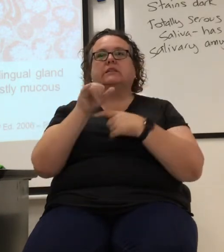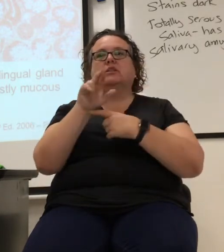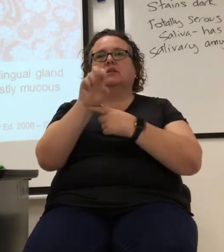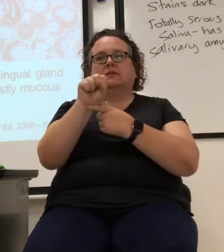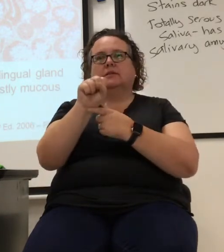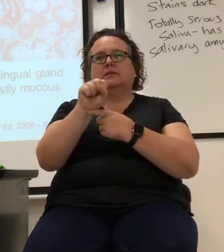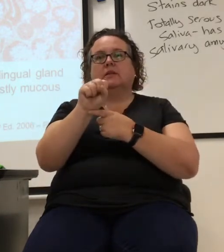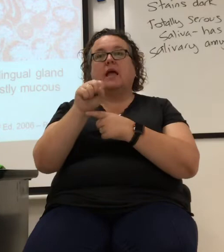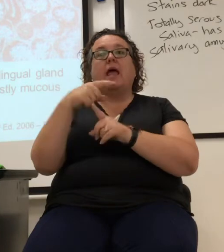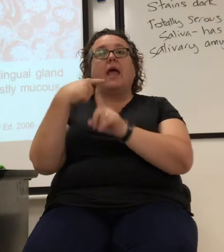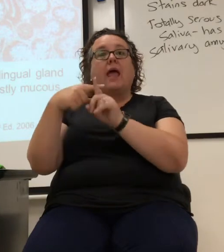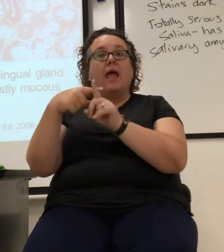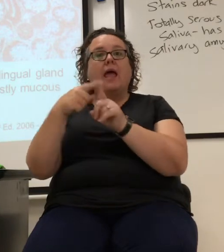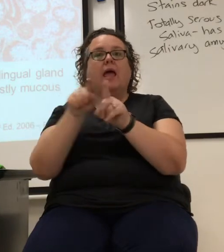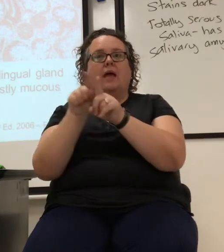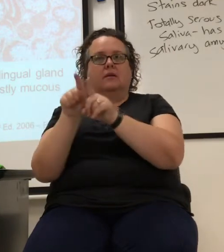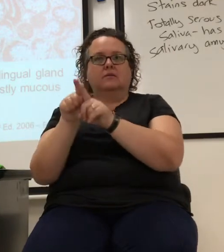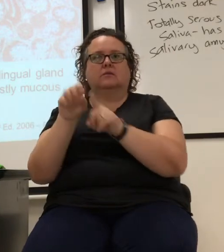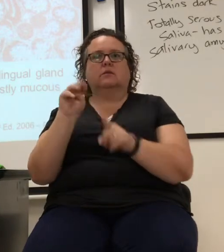serous and